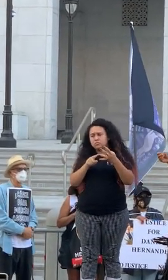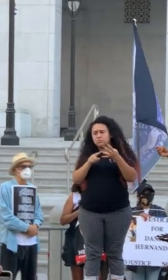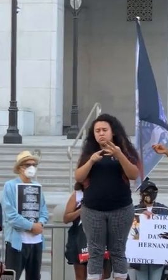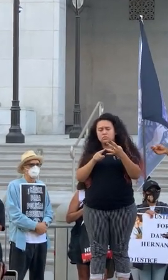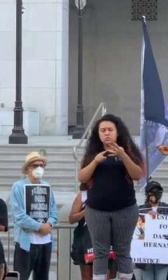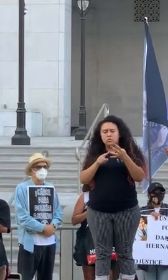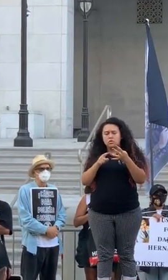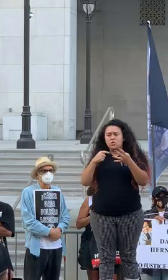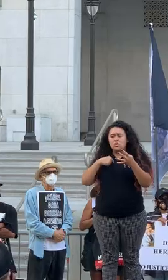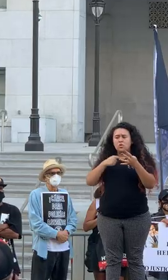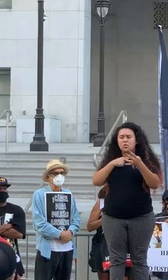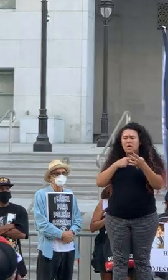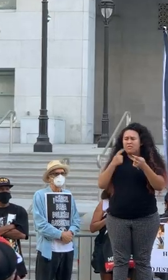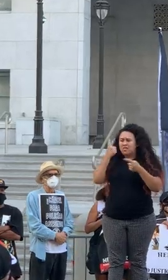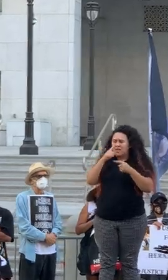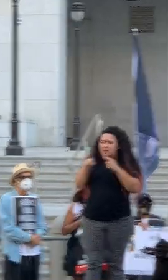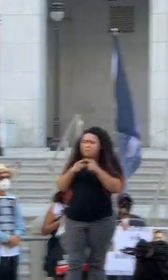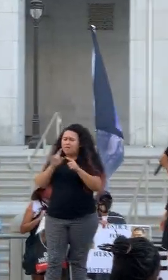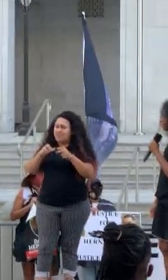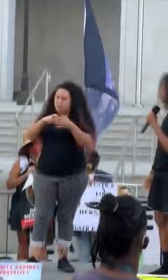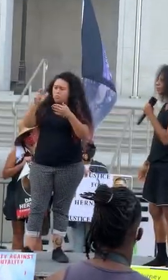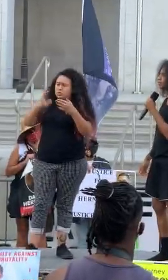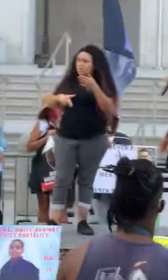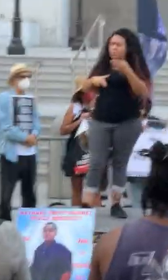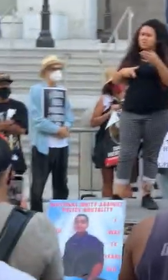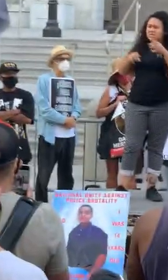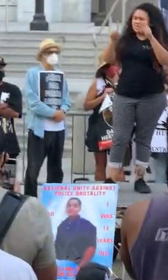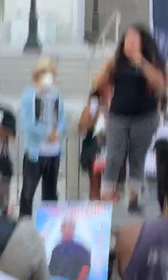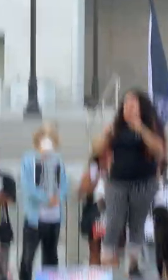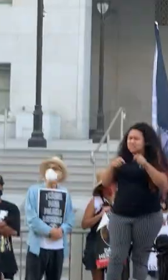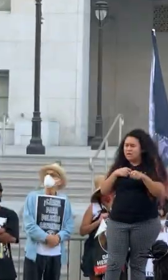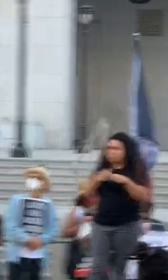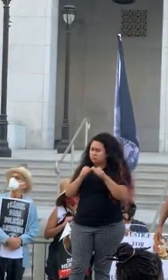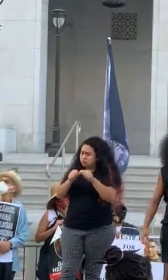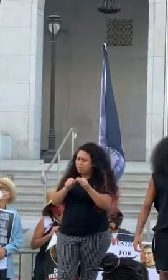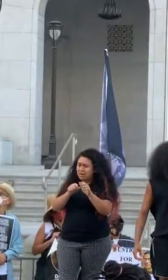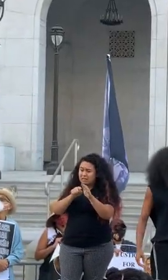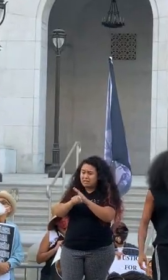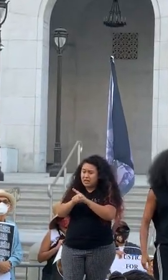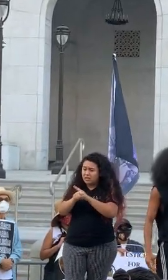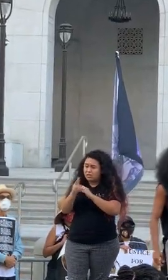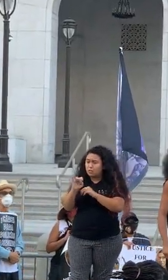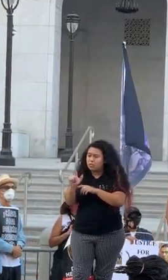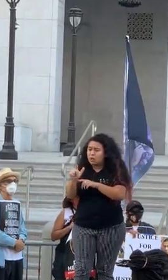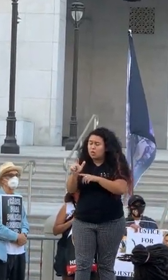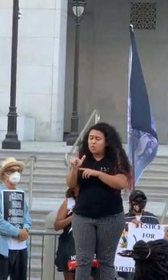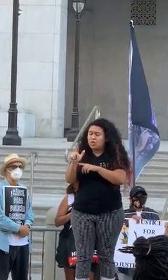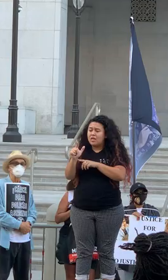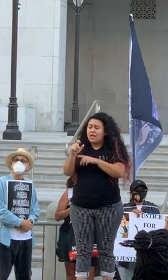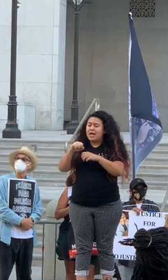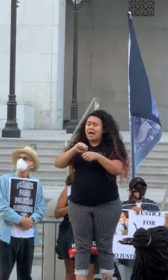We need to think about what that means. The construction of criminal.